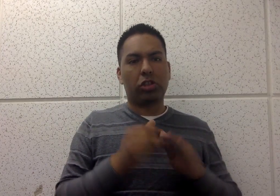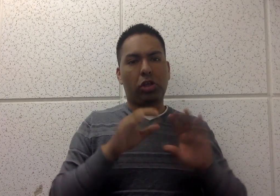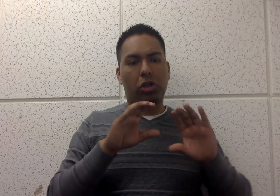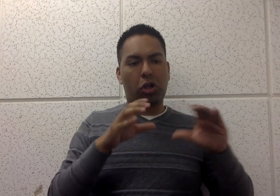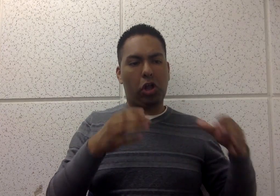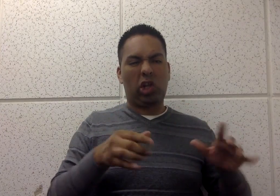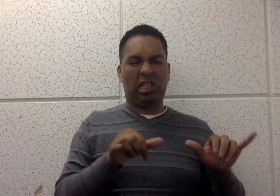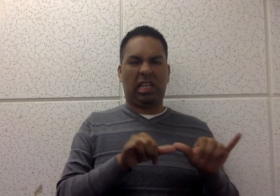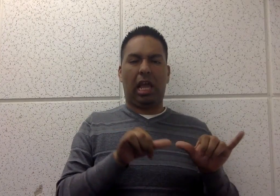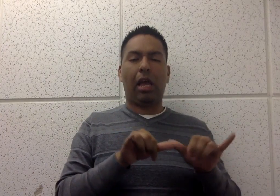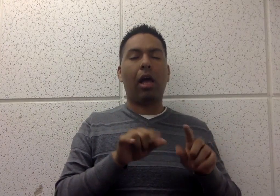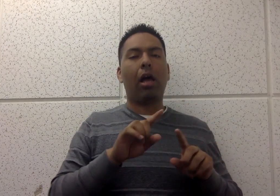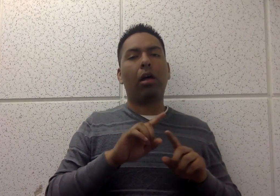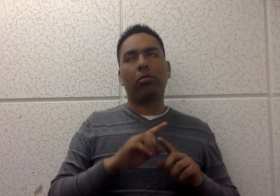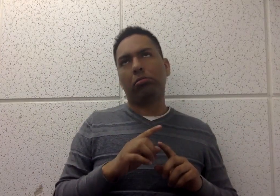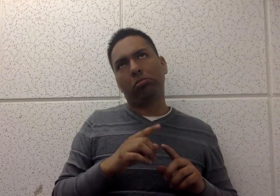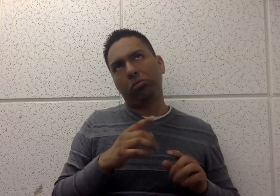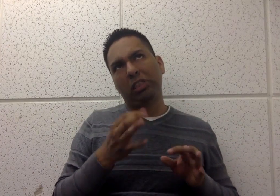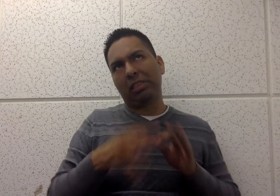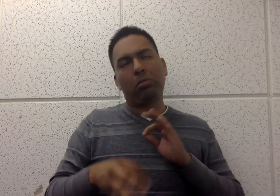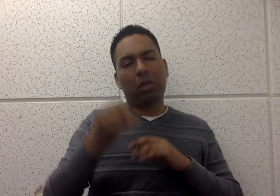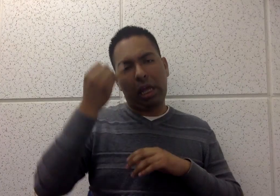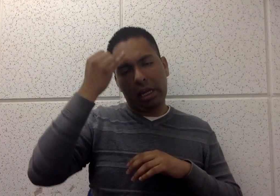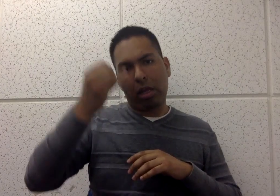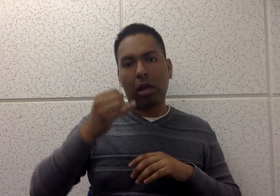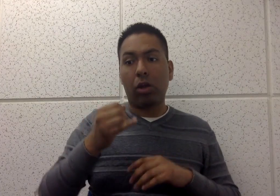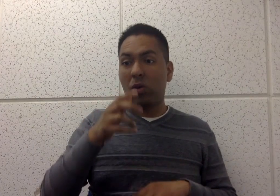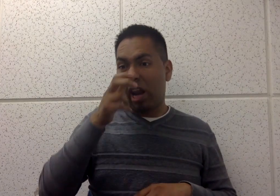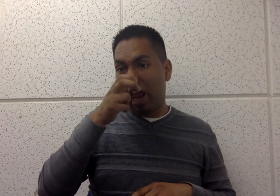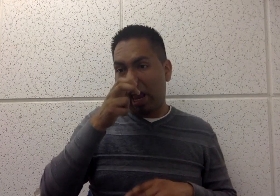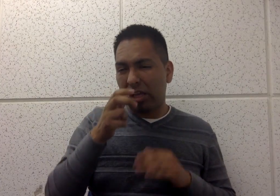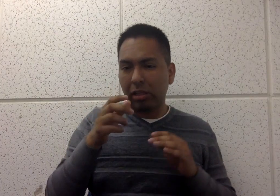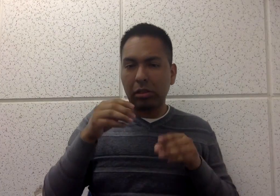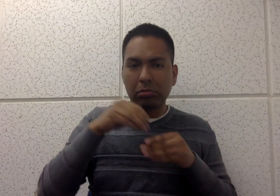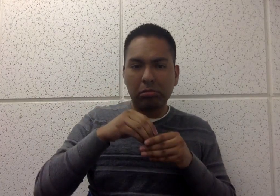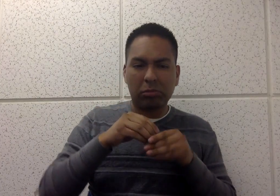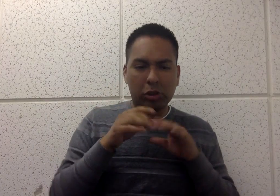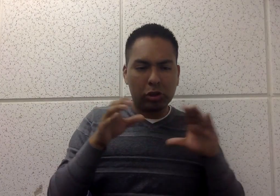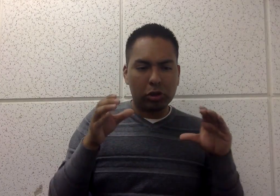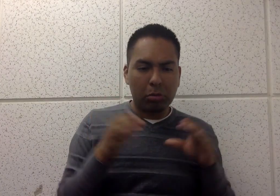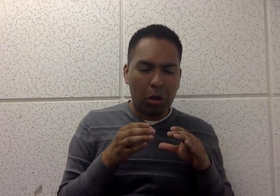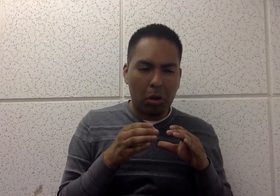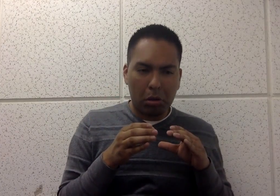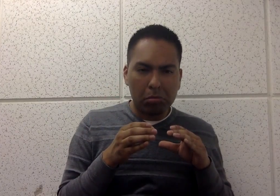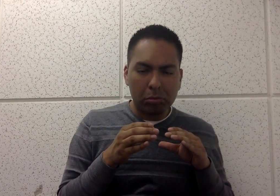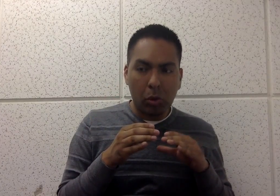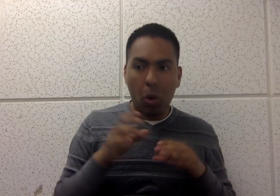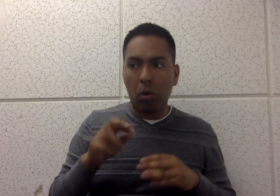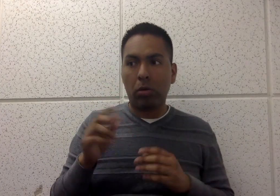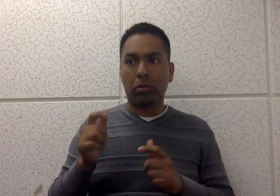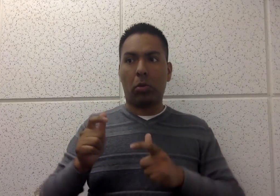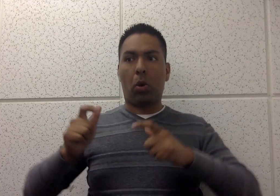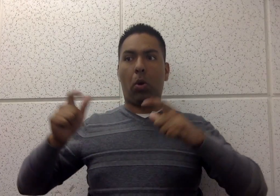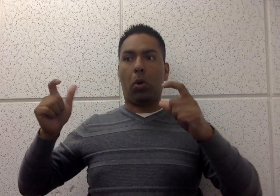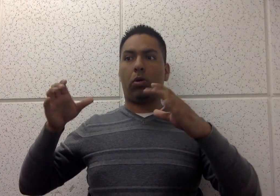that when an ant is in a small colony, and an ant in a large colony can use the same rule,